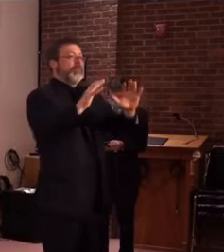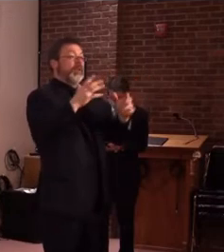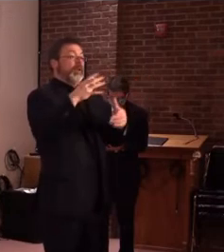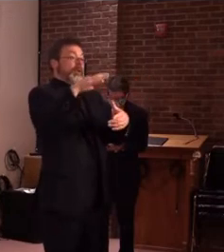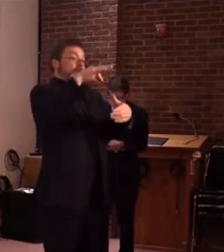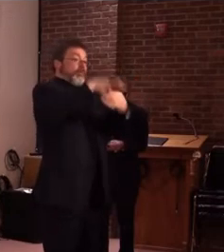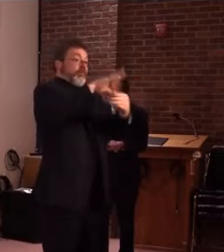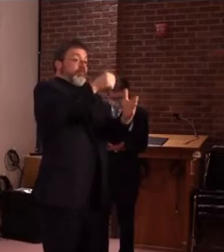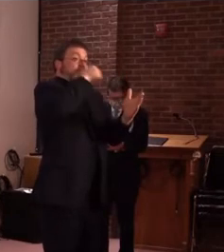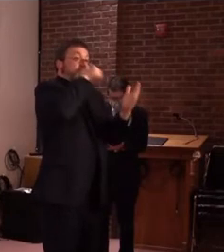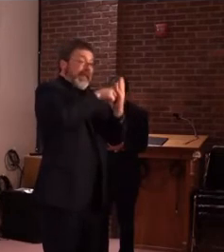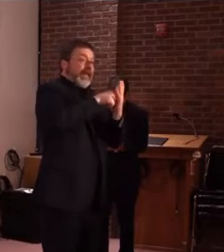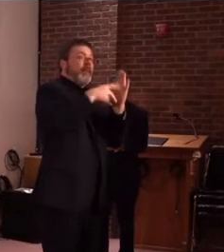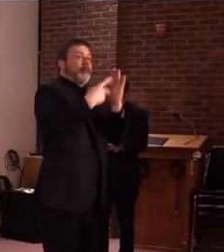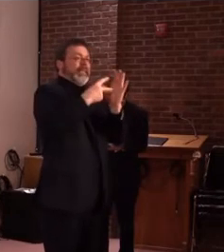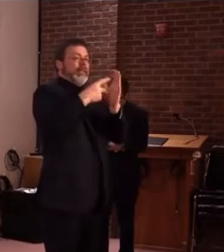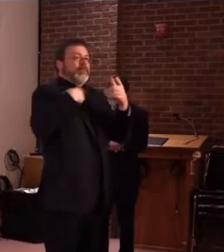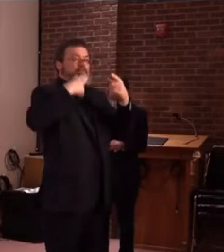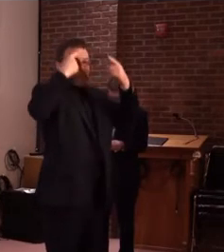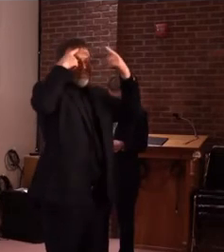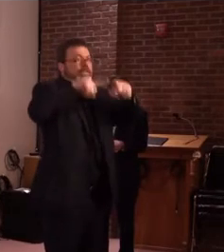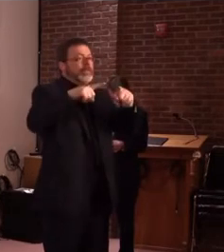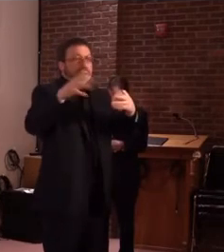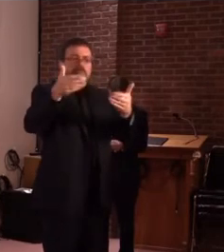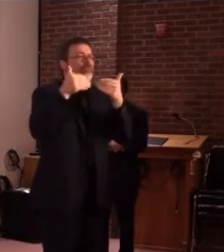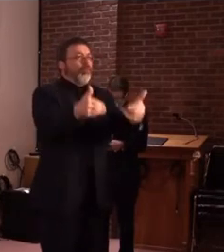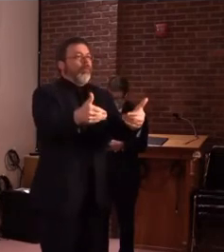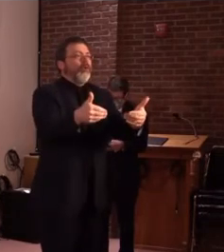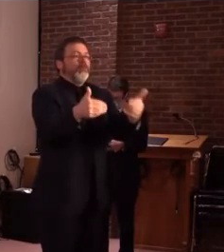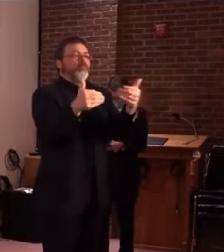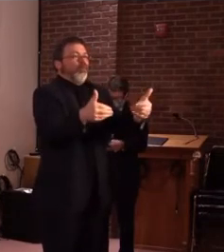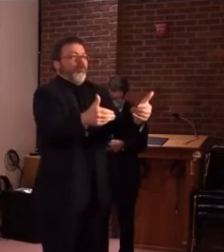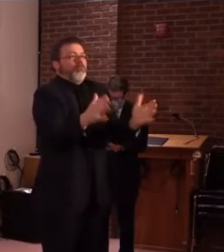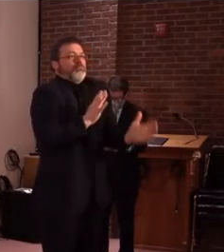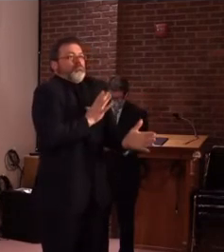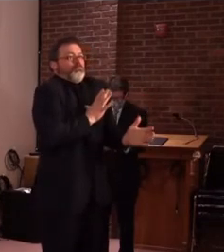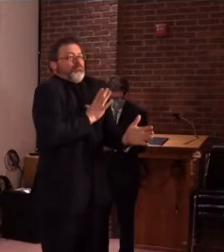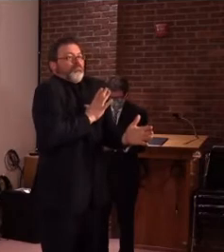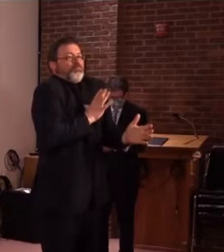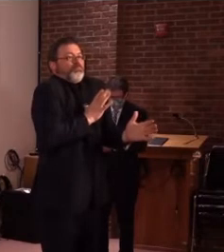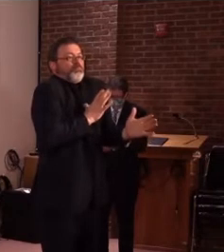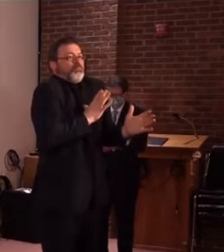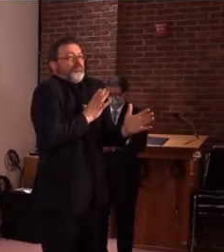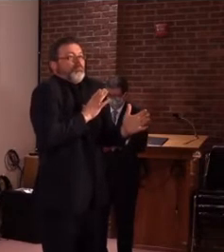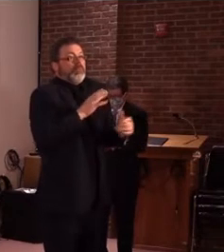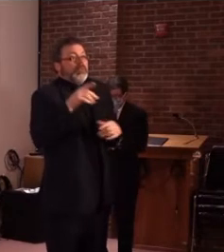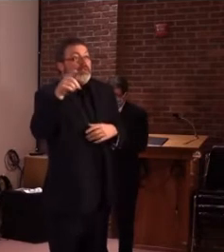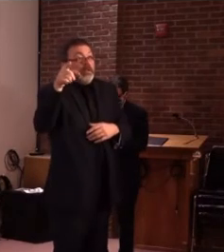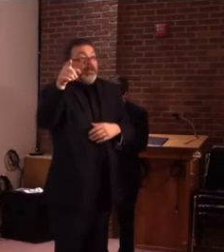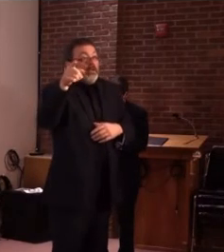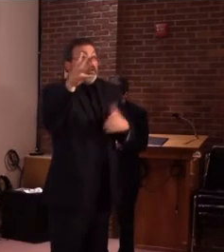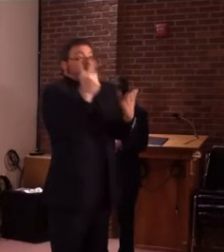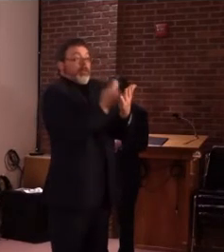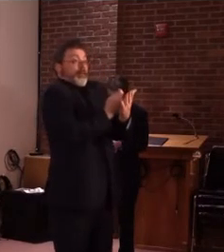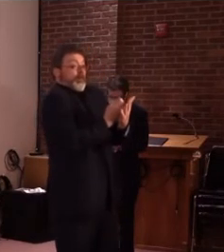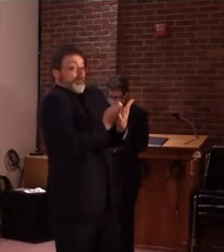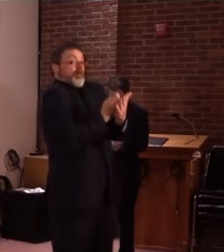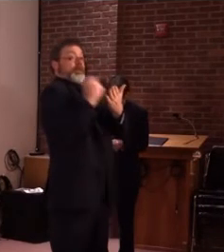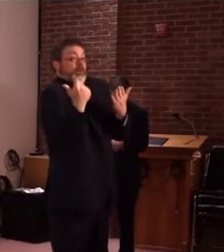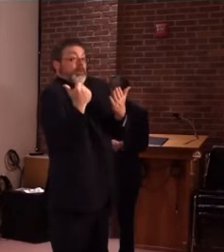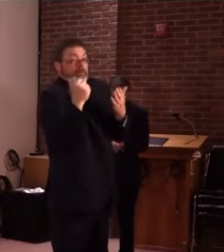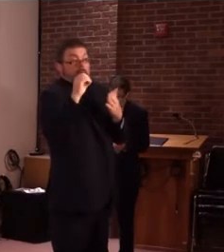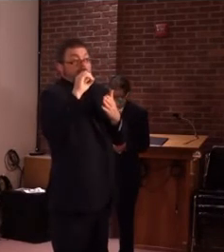ahead. Let's put this into action. I'll agree to your opt-out provision. But I had asked that we